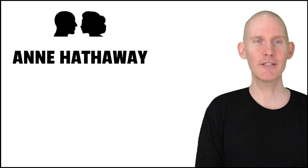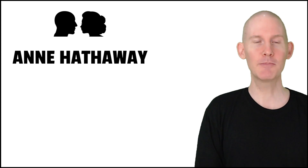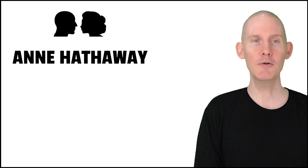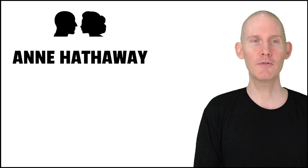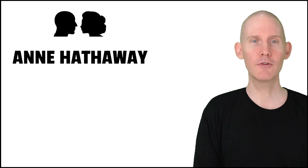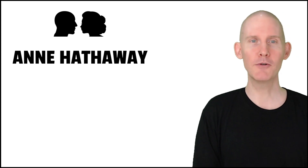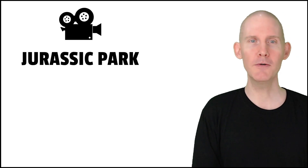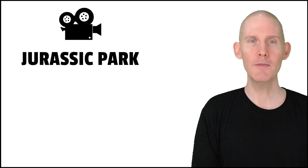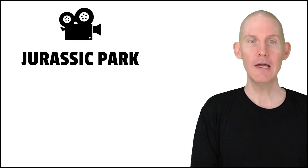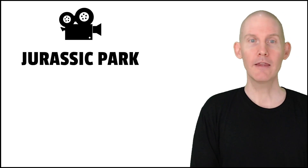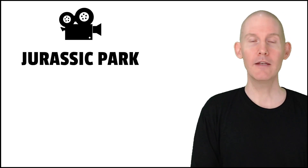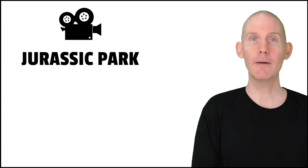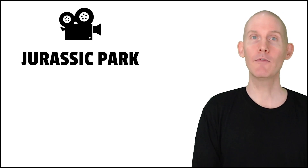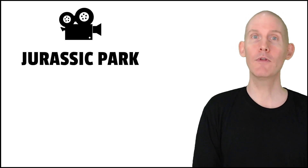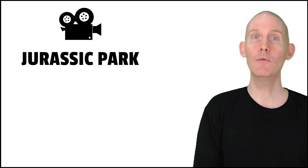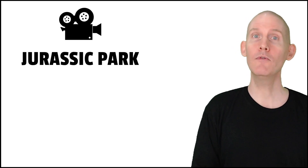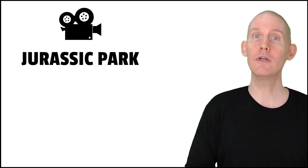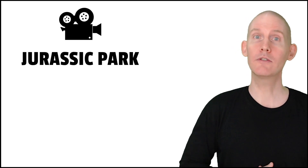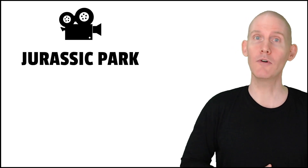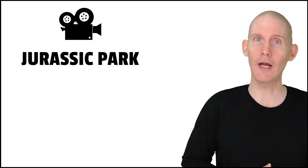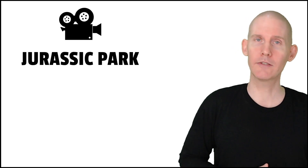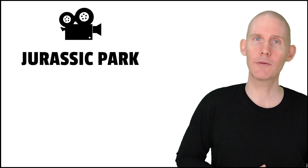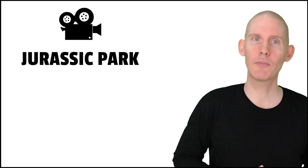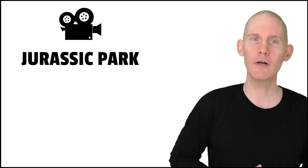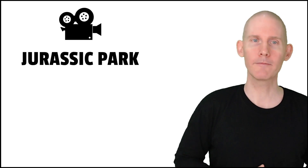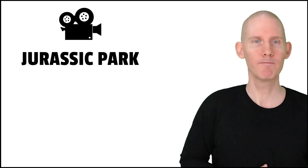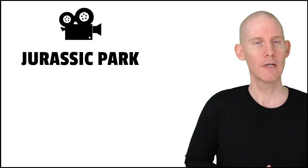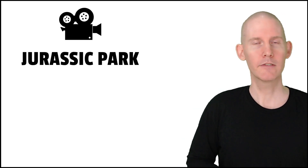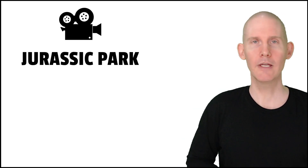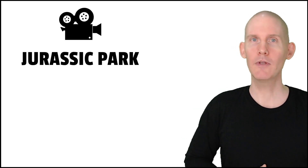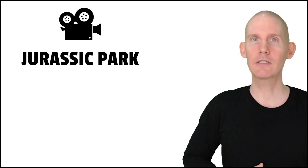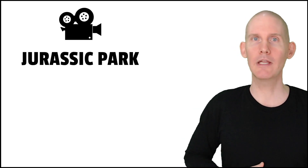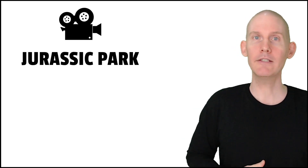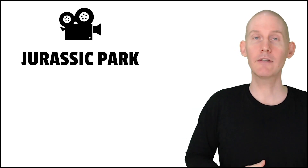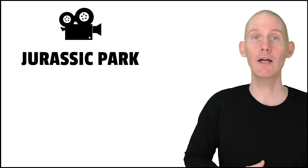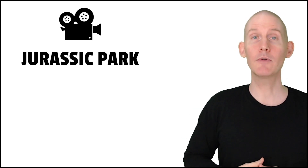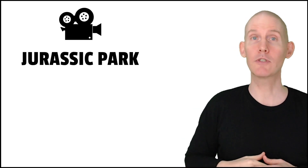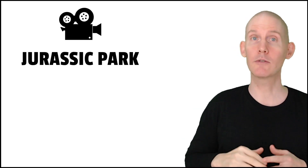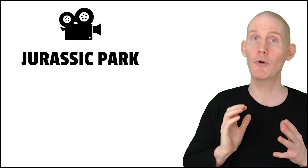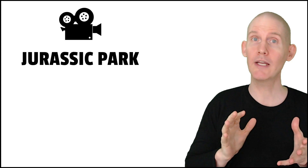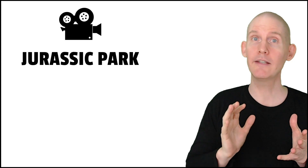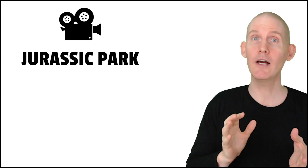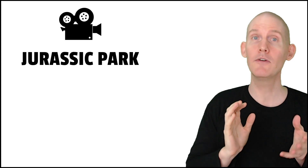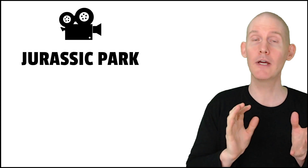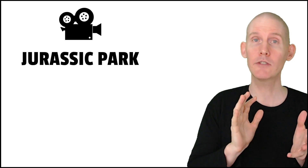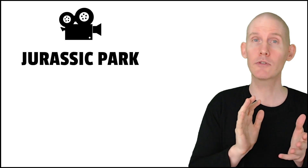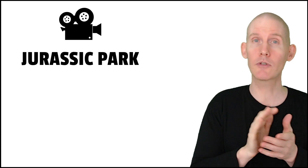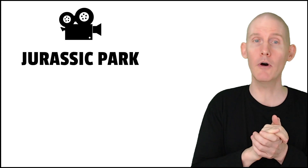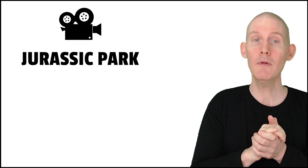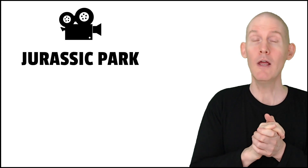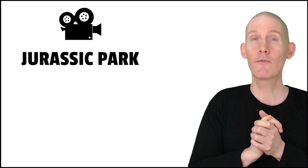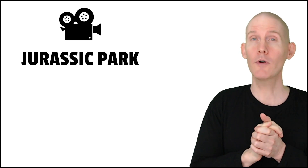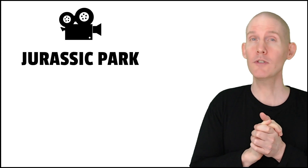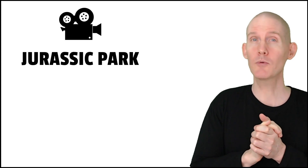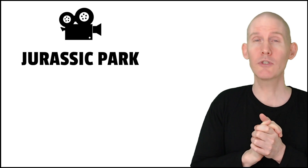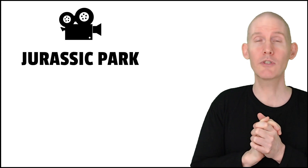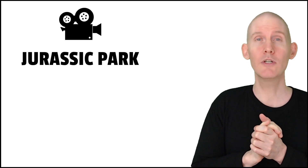move to the name of the movie, Jurassic Park. Same thing as last time. Let's just break it down nice and slow. First, we're just going to do